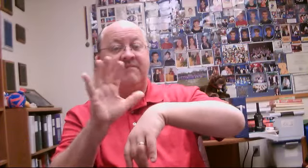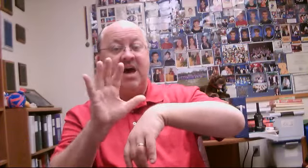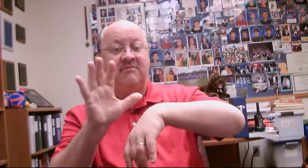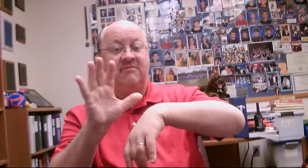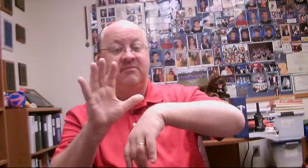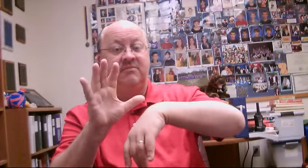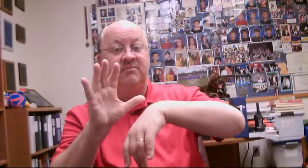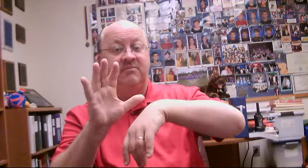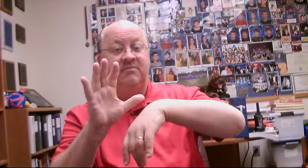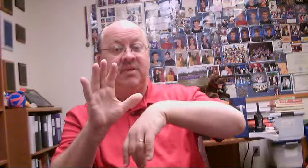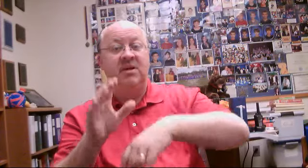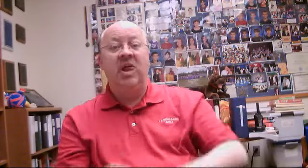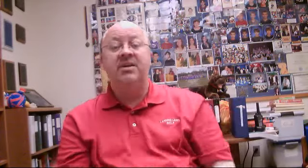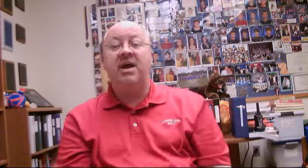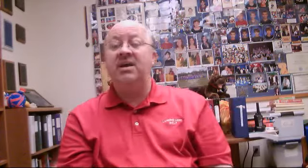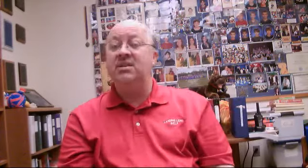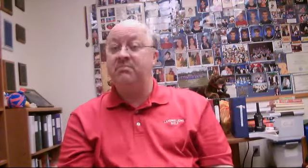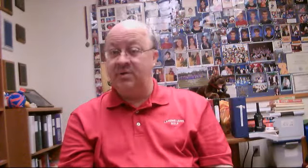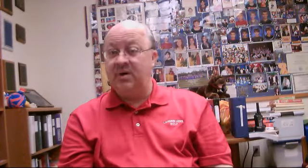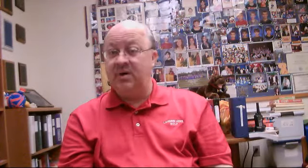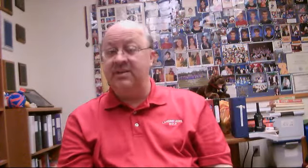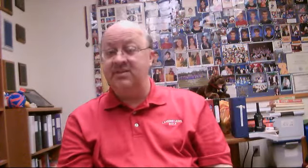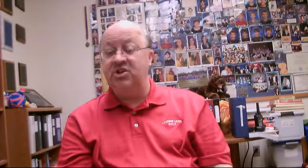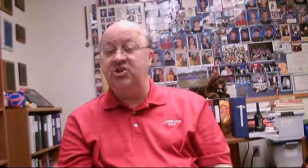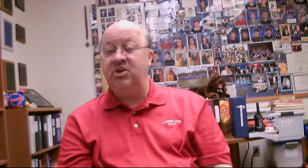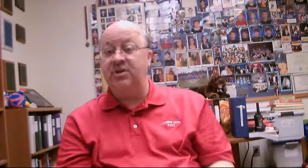5. Now in the book, it's going to show you